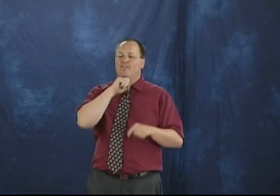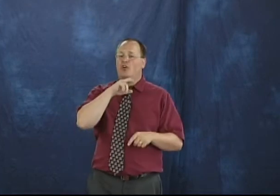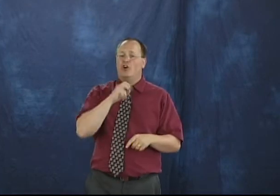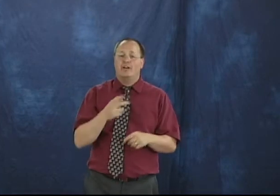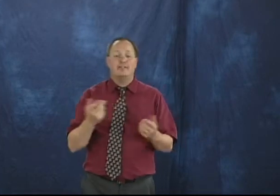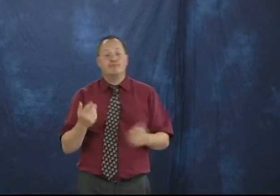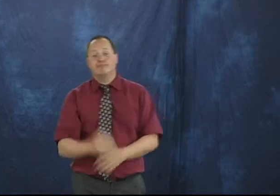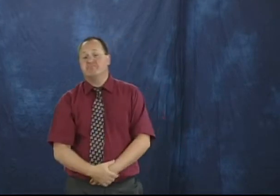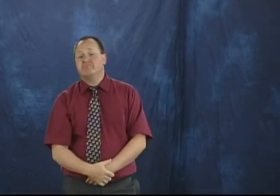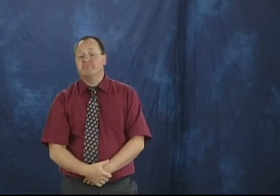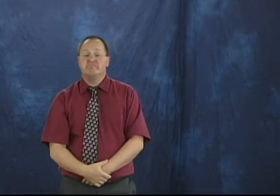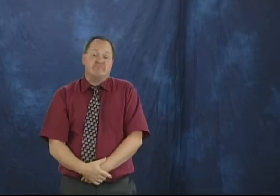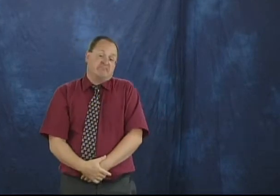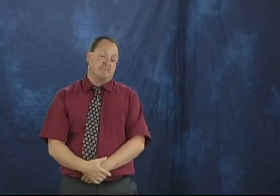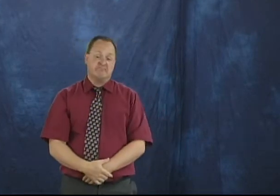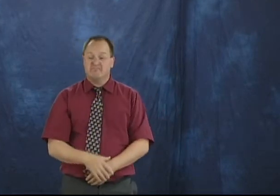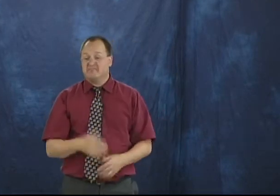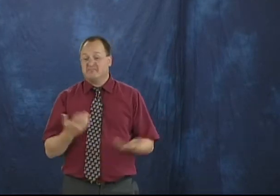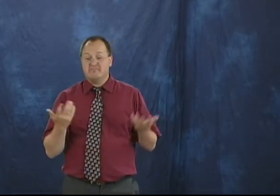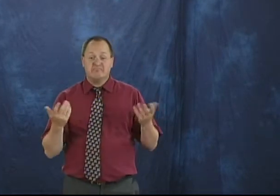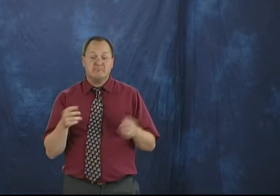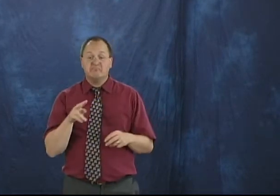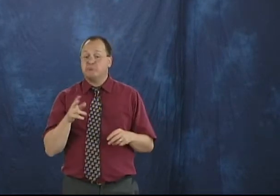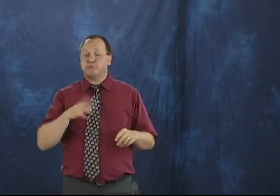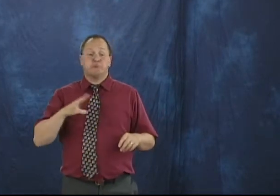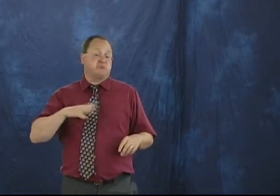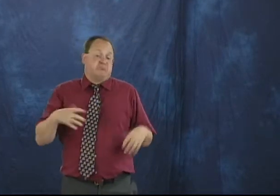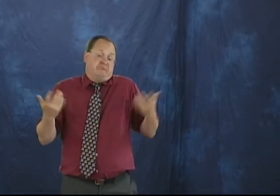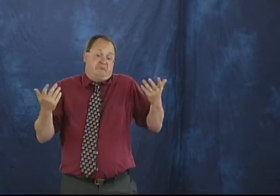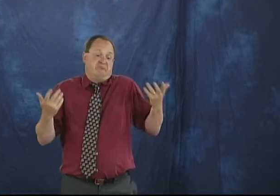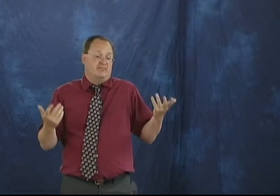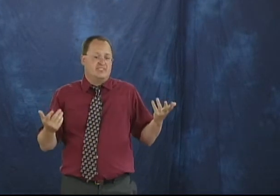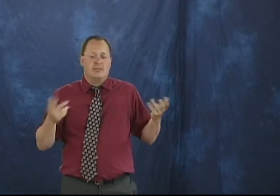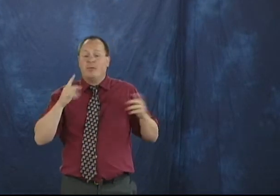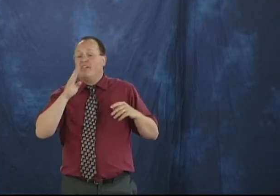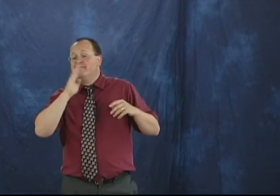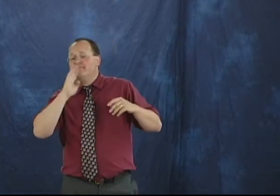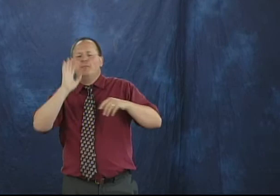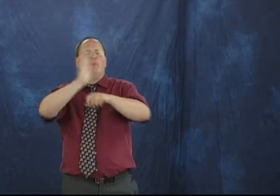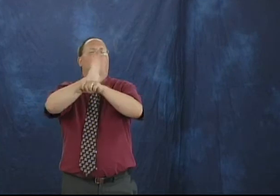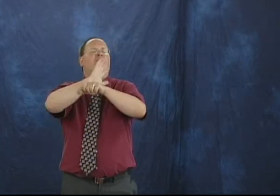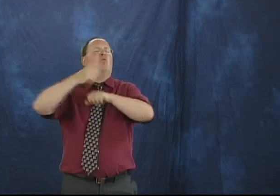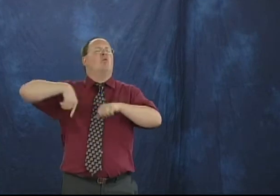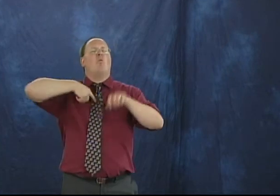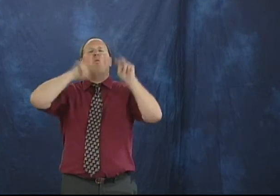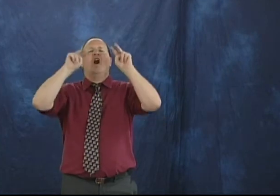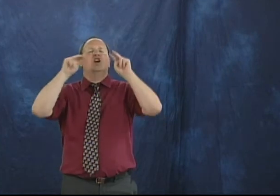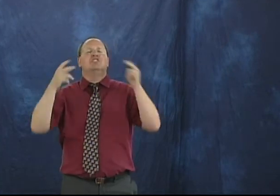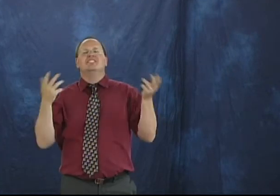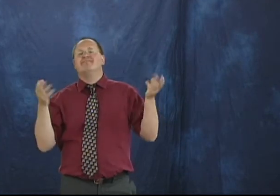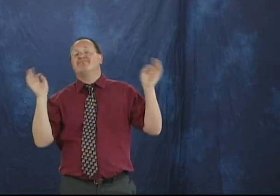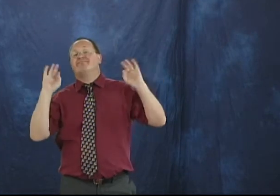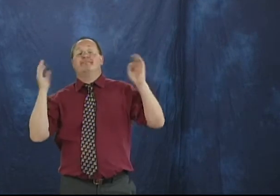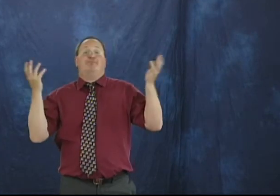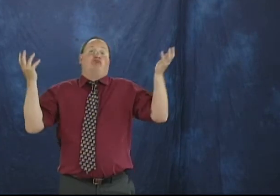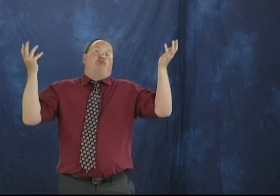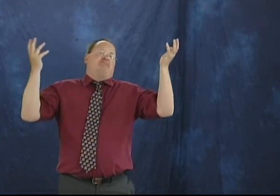to it anymore, because we're like that frog in the warm water that is getting slowly hotter and hotter. We see